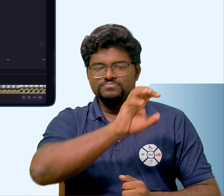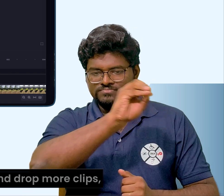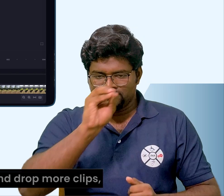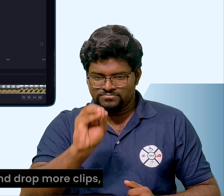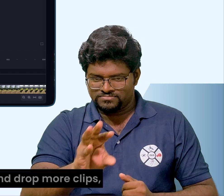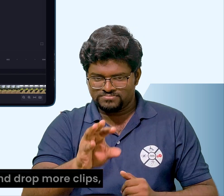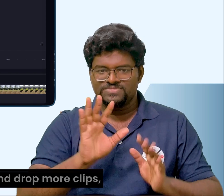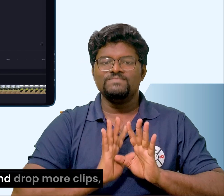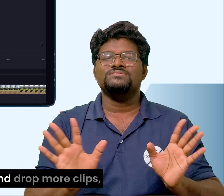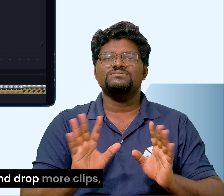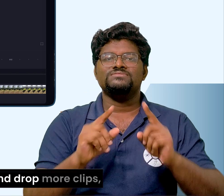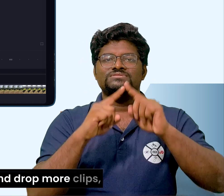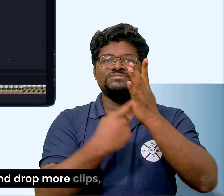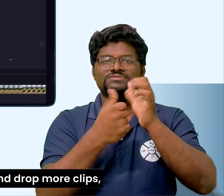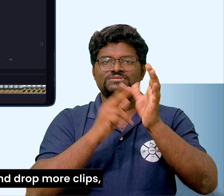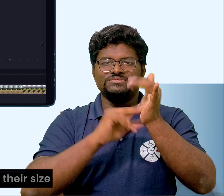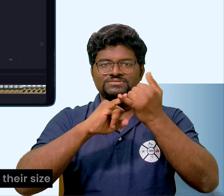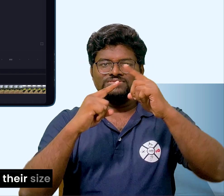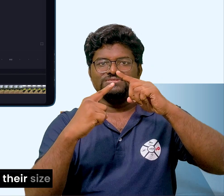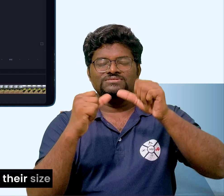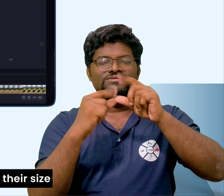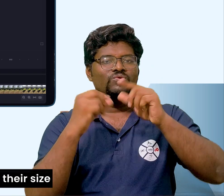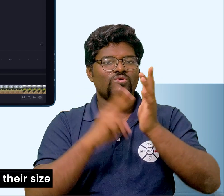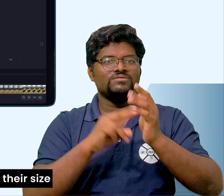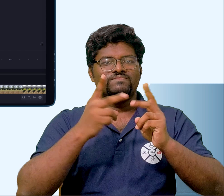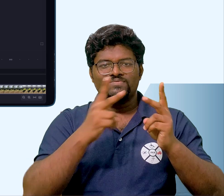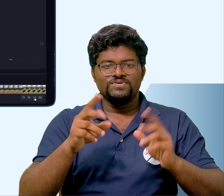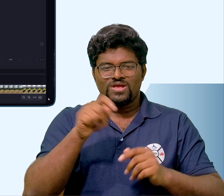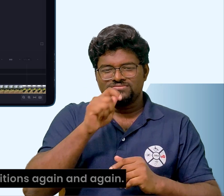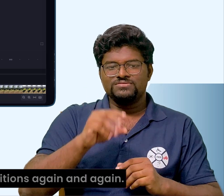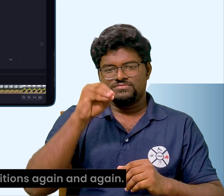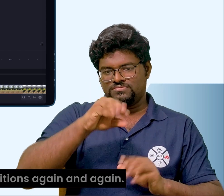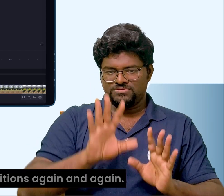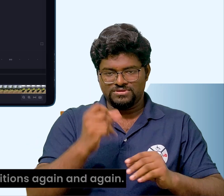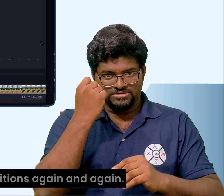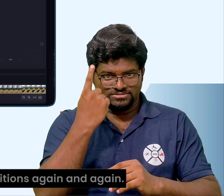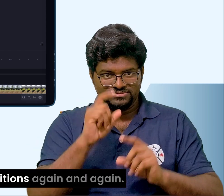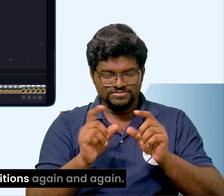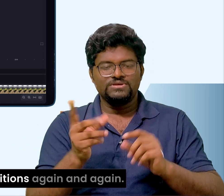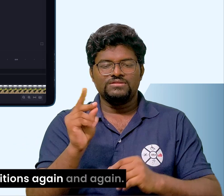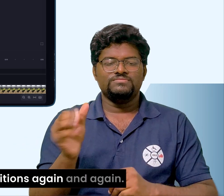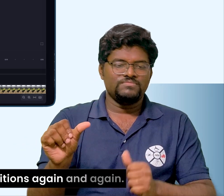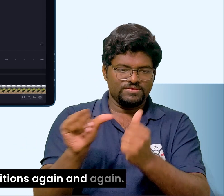You can drag and drop more clips, adjust their size, and add more transitions again and again.